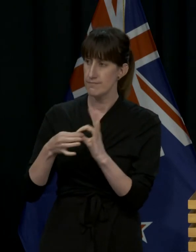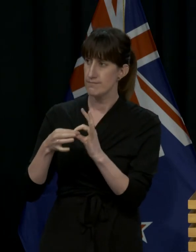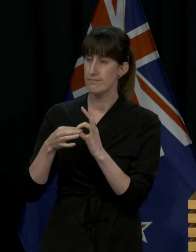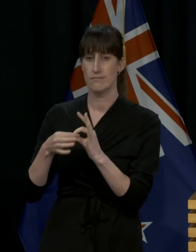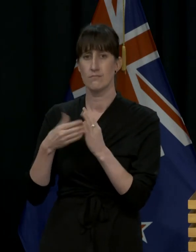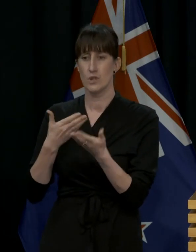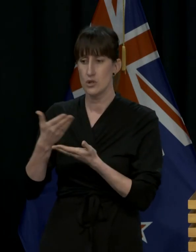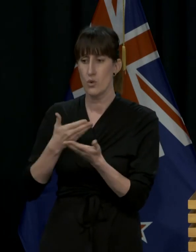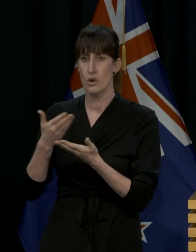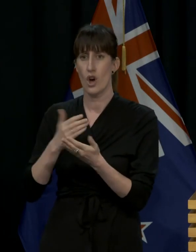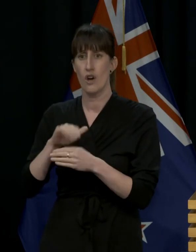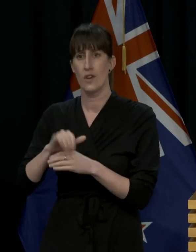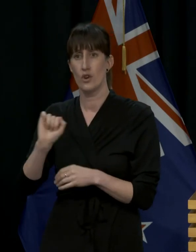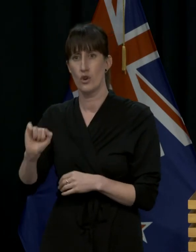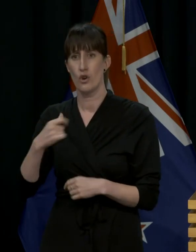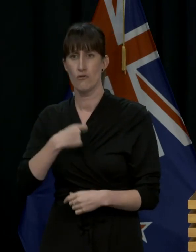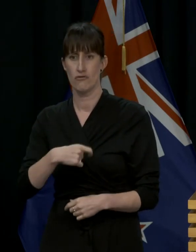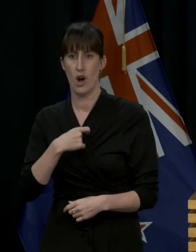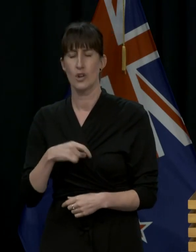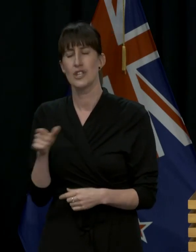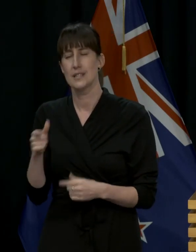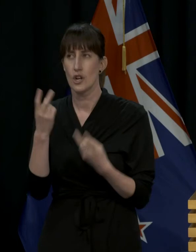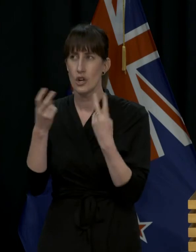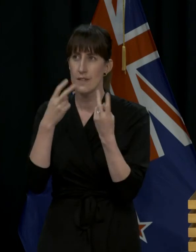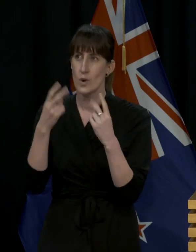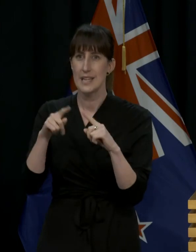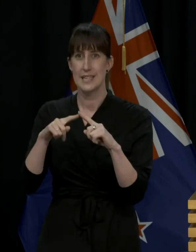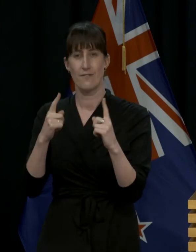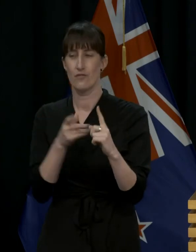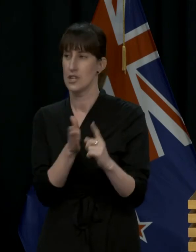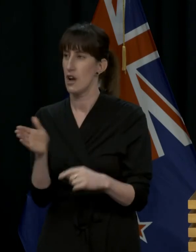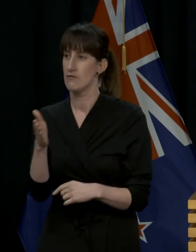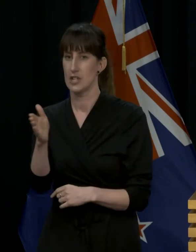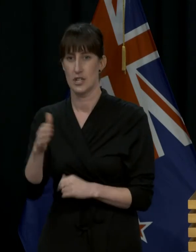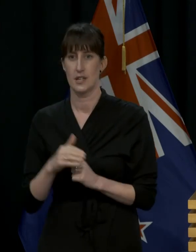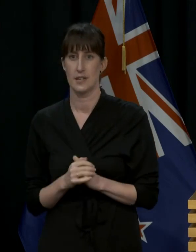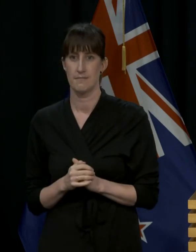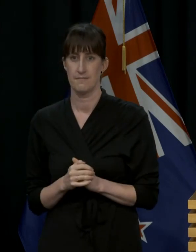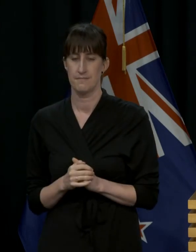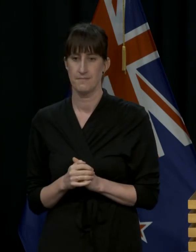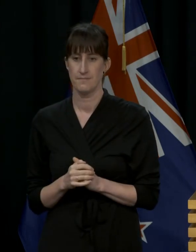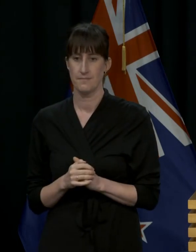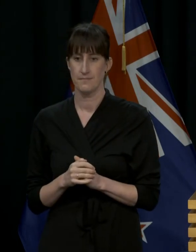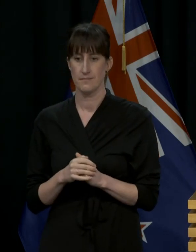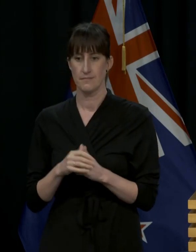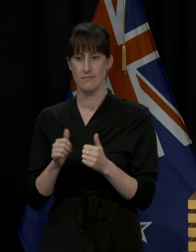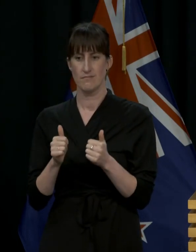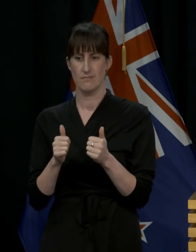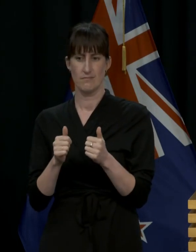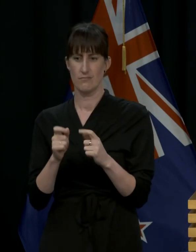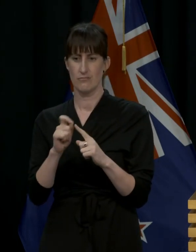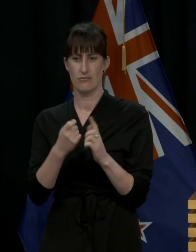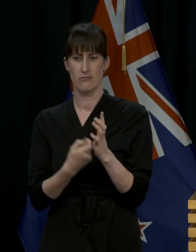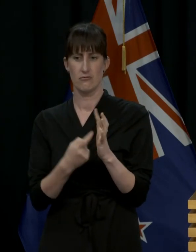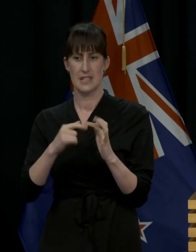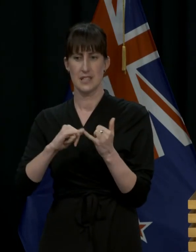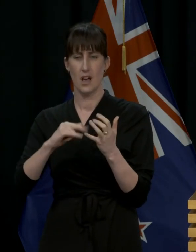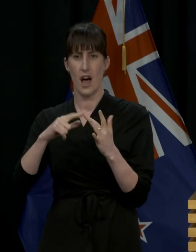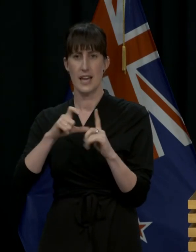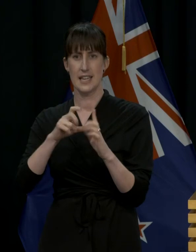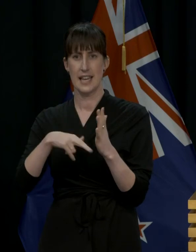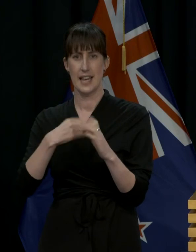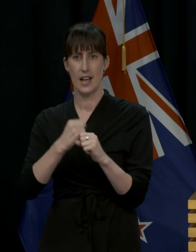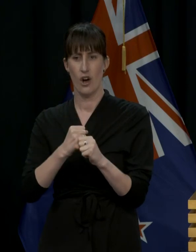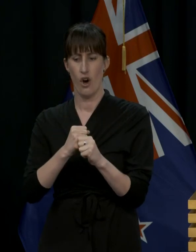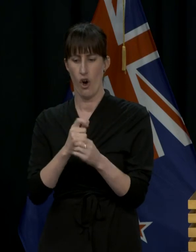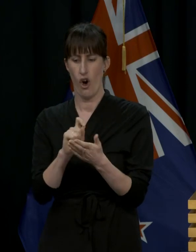of Parliament. So she's looking to take a different direction. I should add, presiding officers, we have a role of nominating